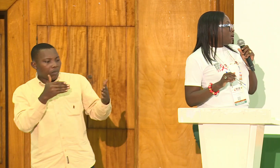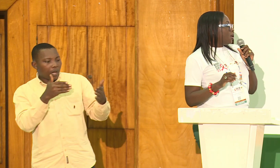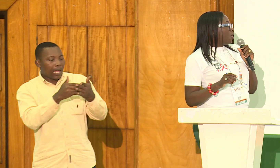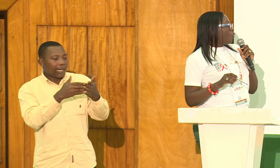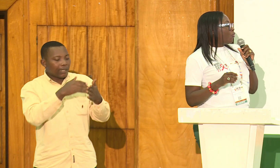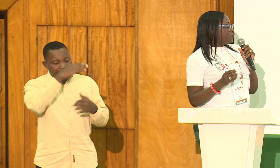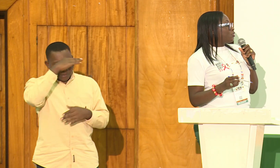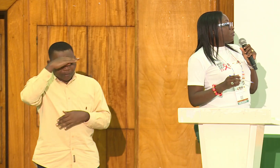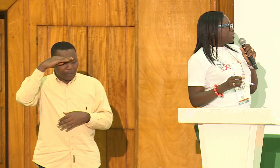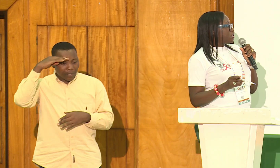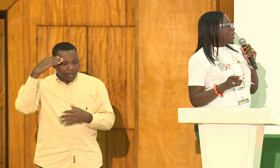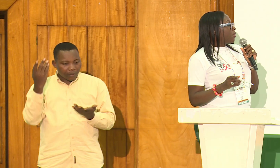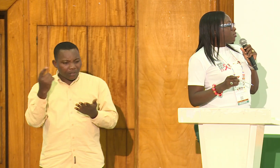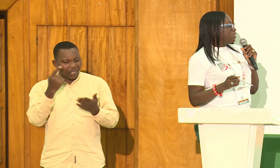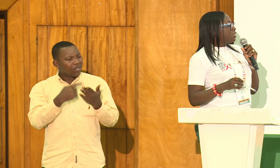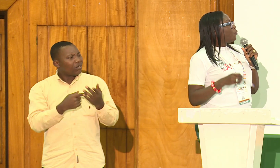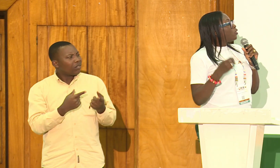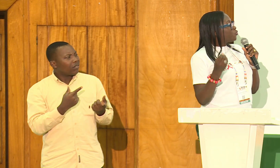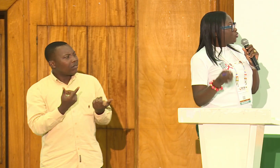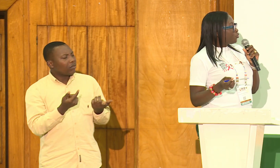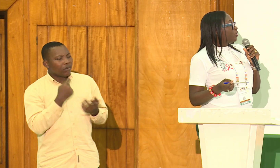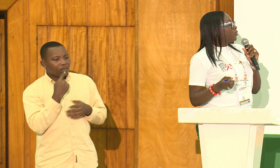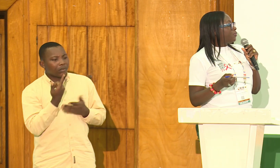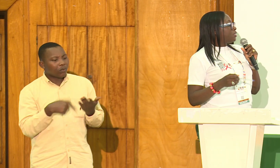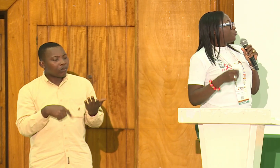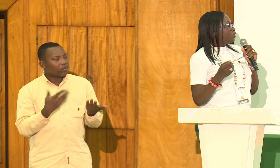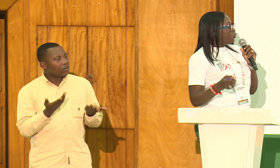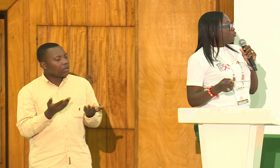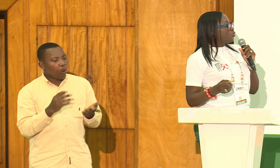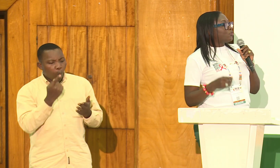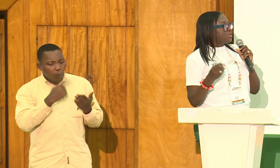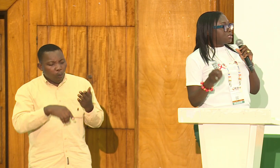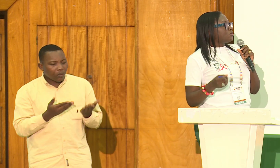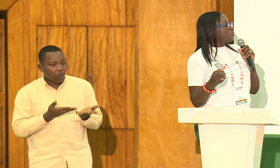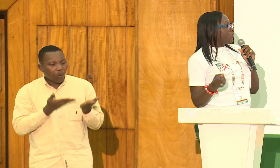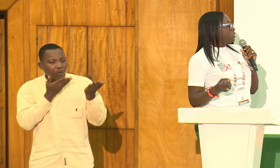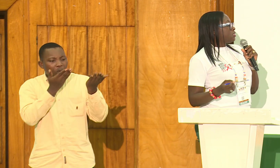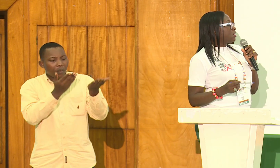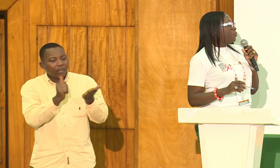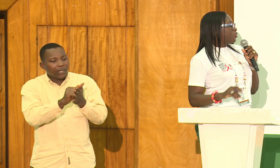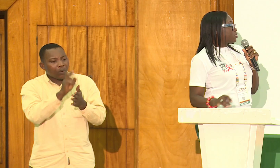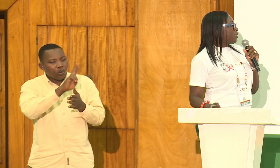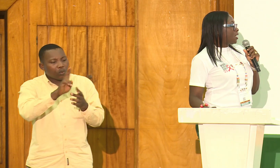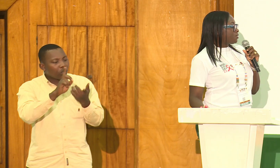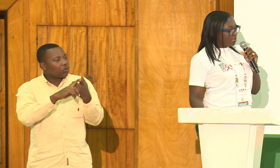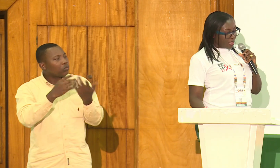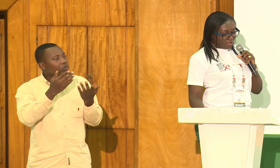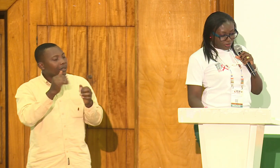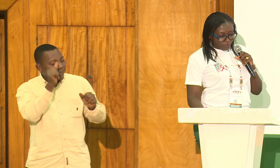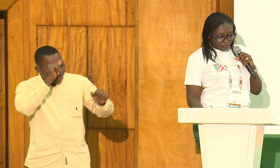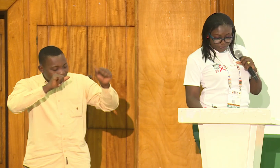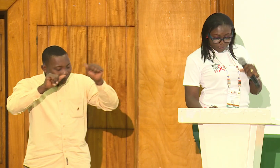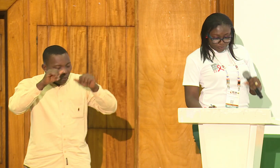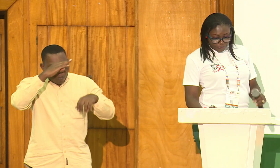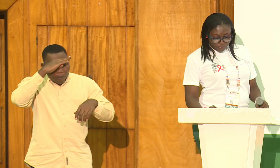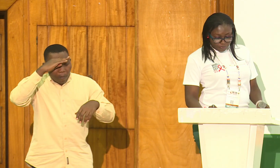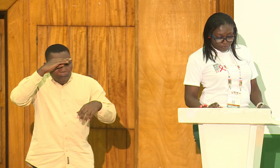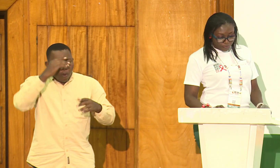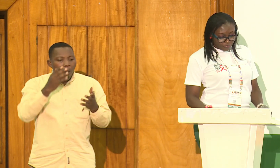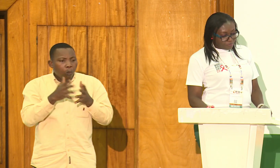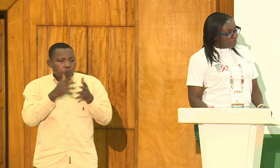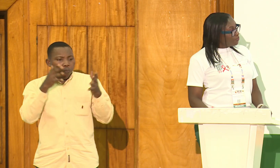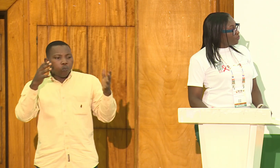blacks. What do you have to say about this, and what would you recommend we use to assess obesity amongst blacks? Thank you.